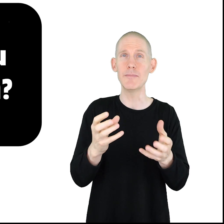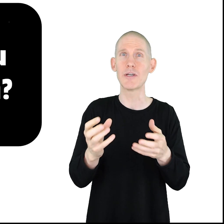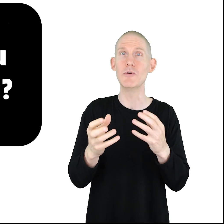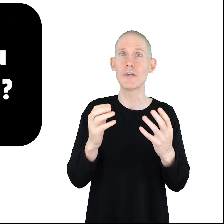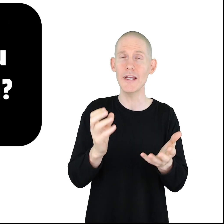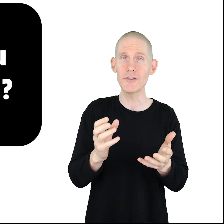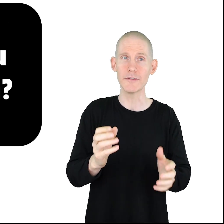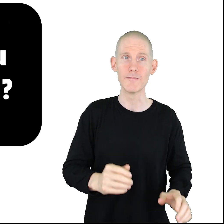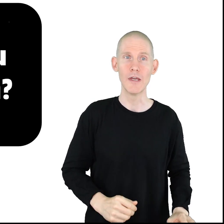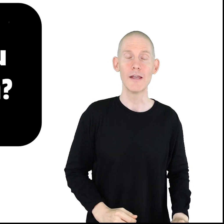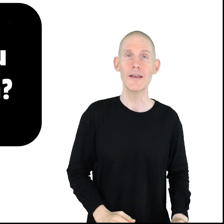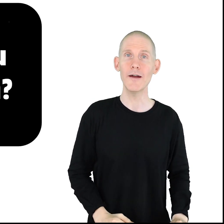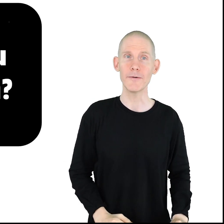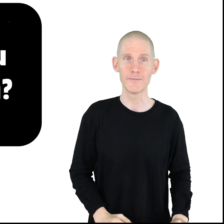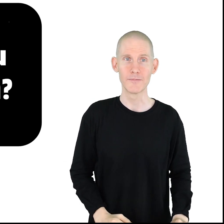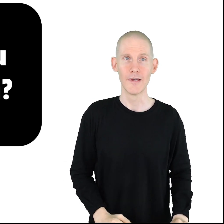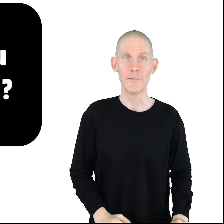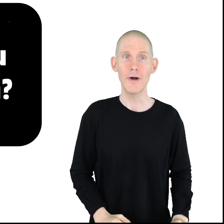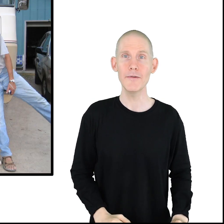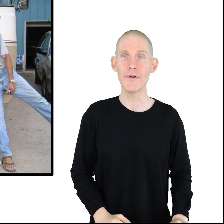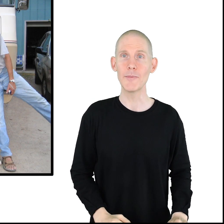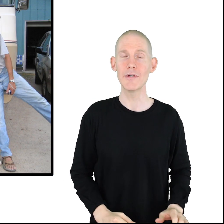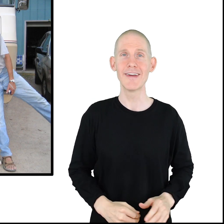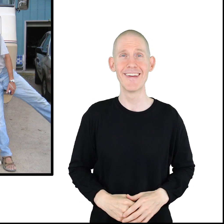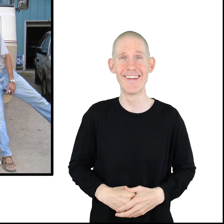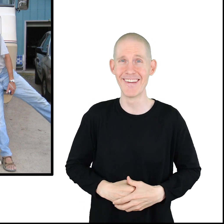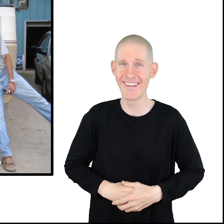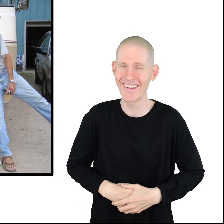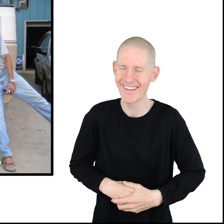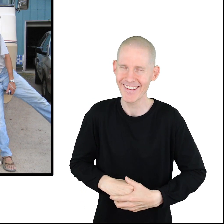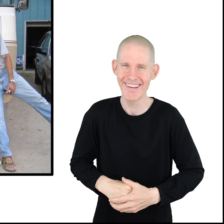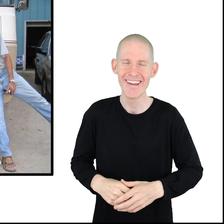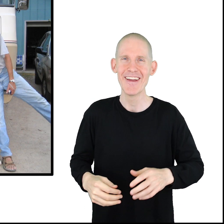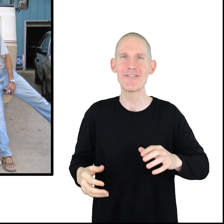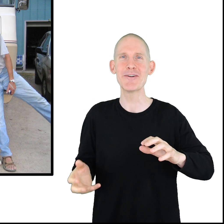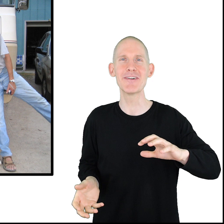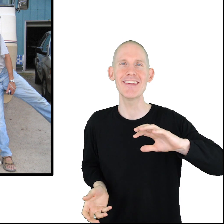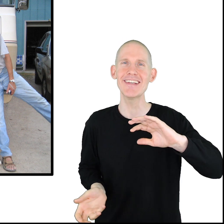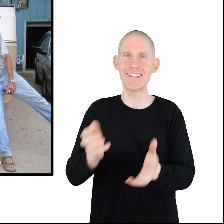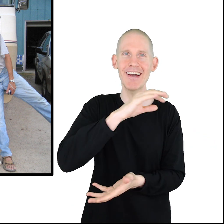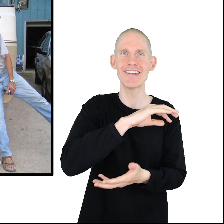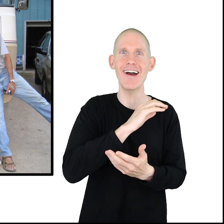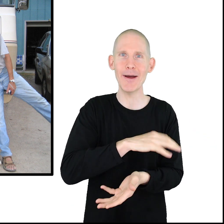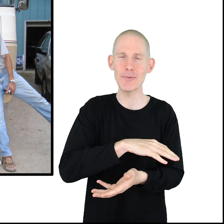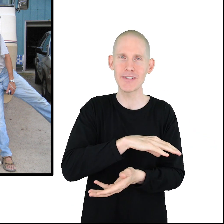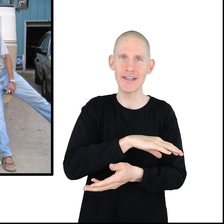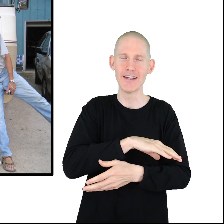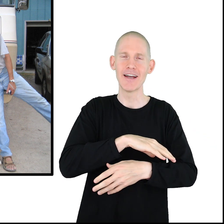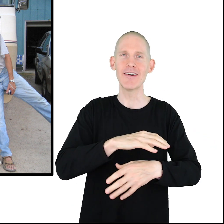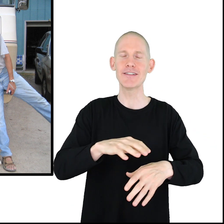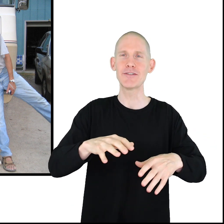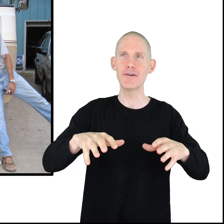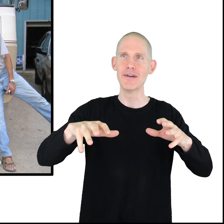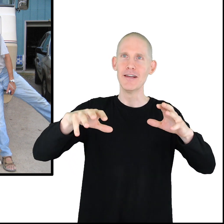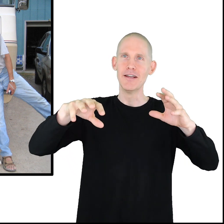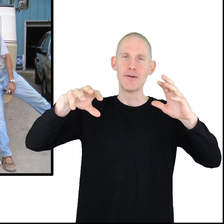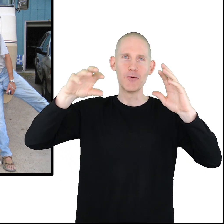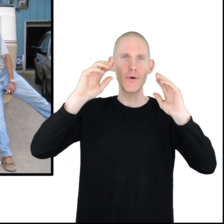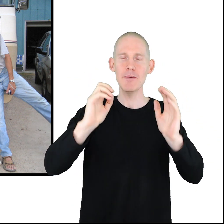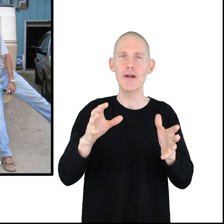communication. Now, my family, we were the exact opposite. All right. So way back